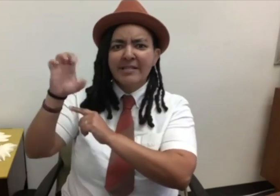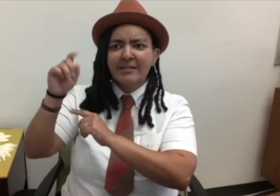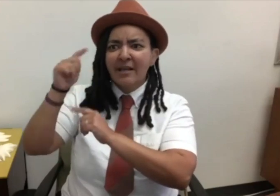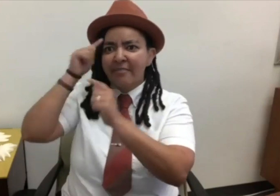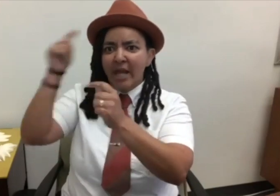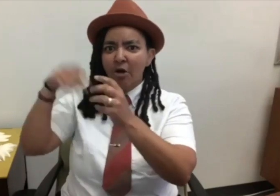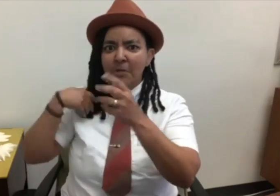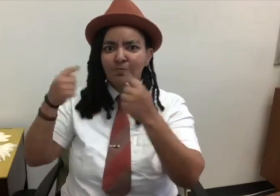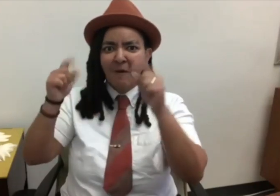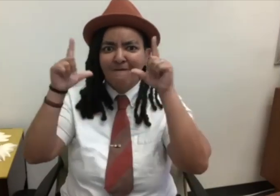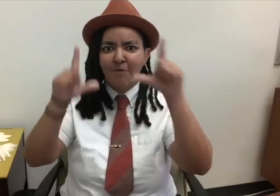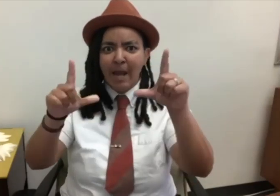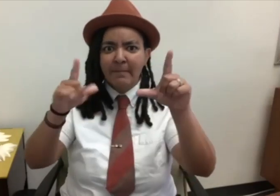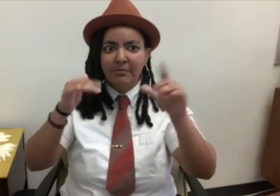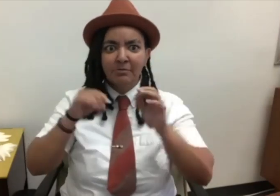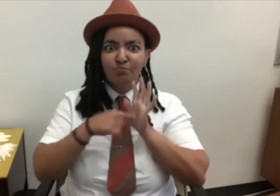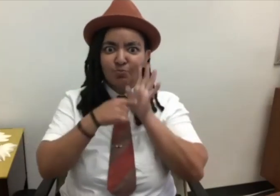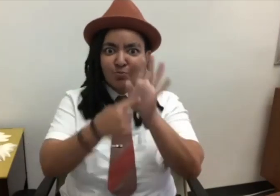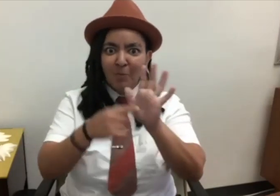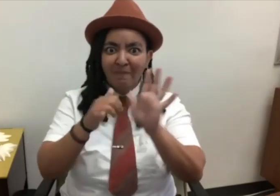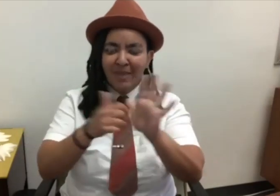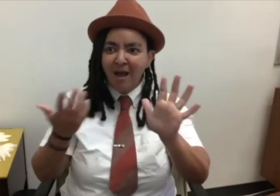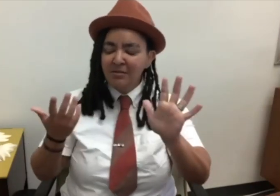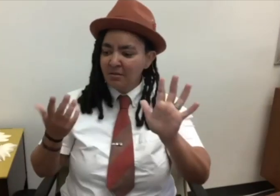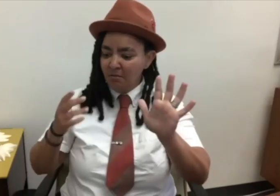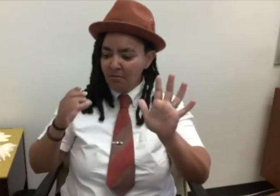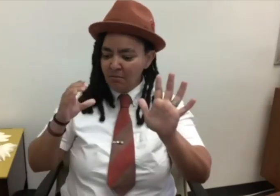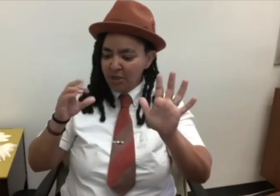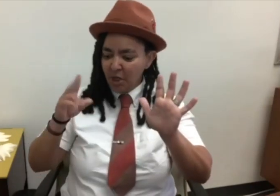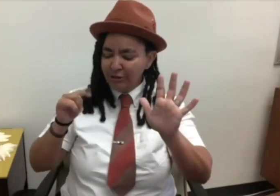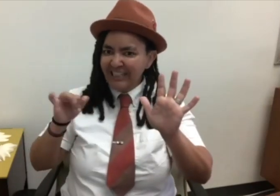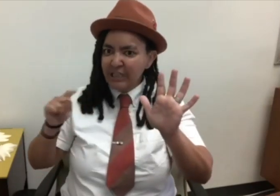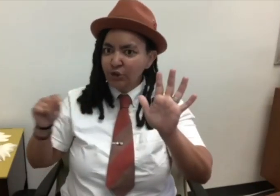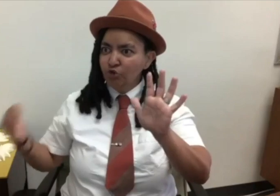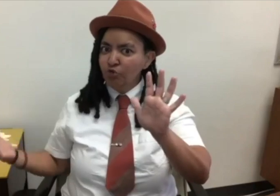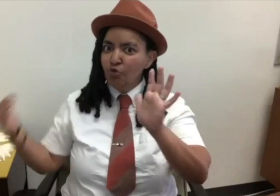academia, I needed to think about critical race theory and